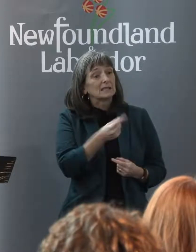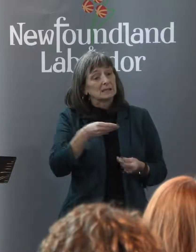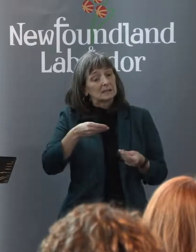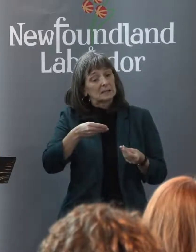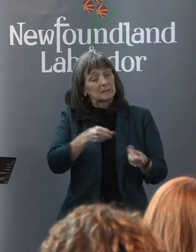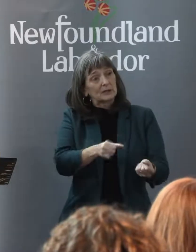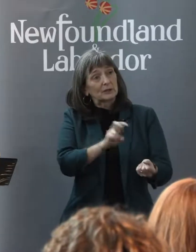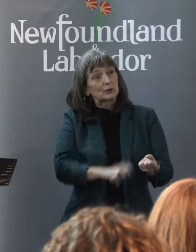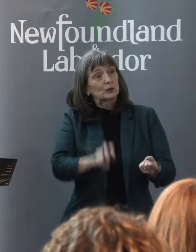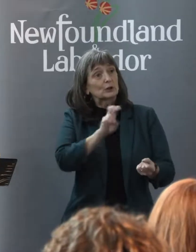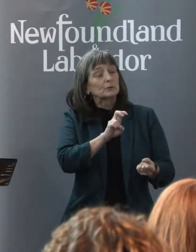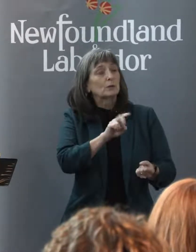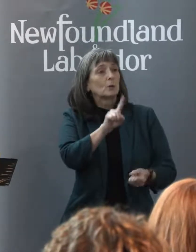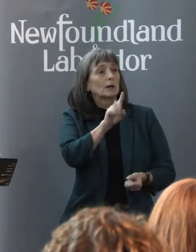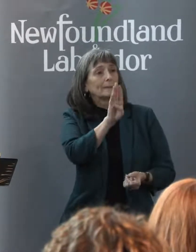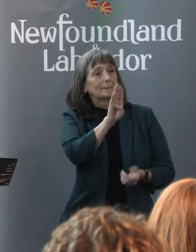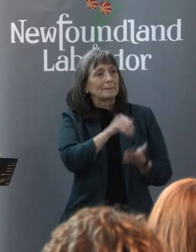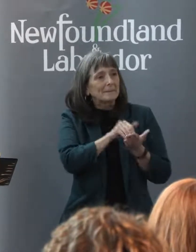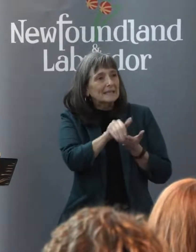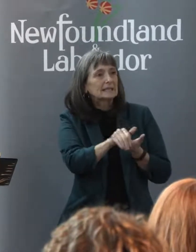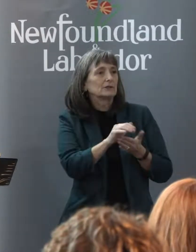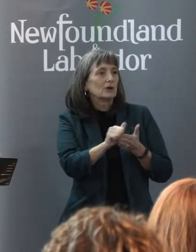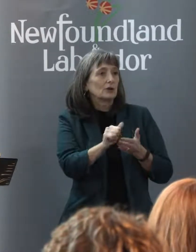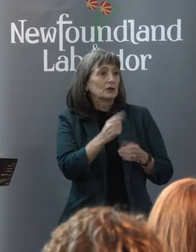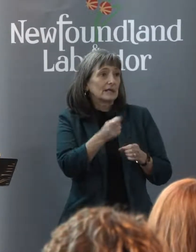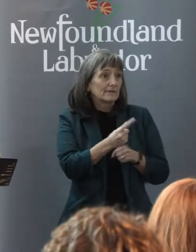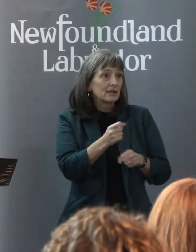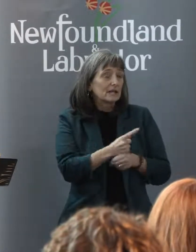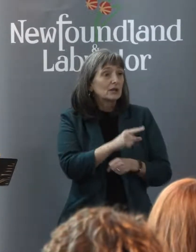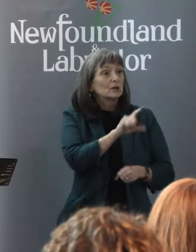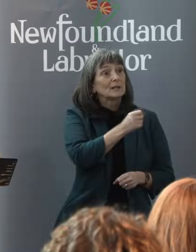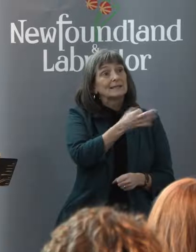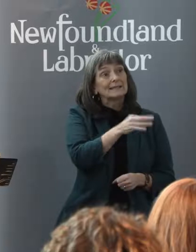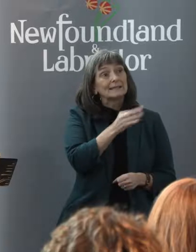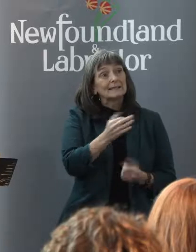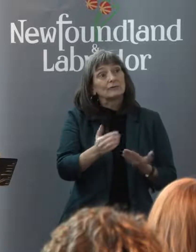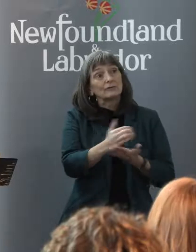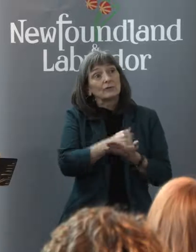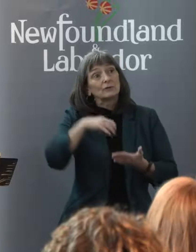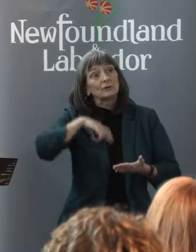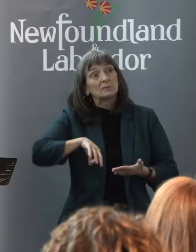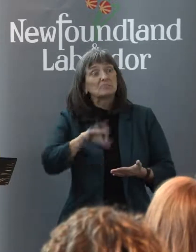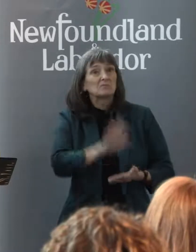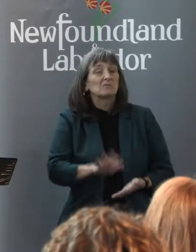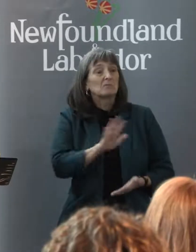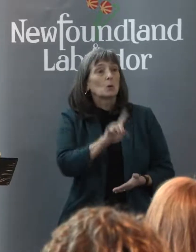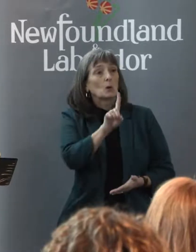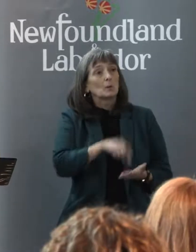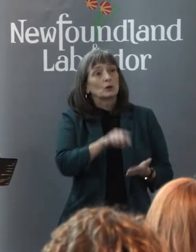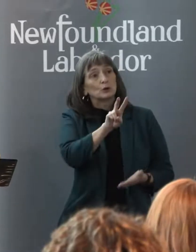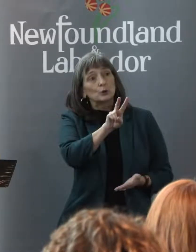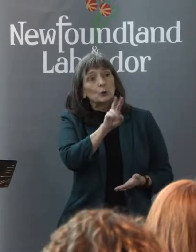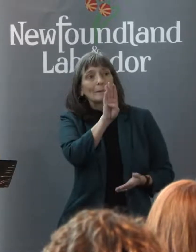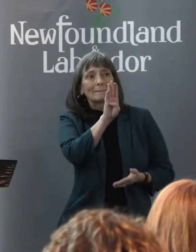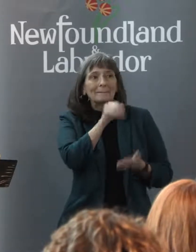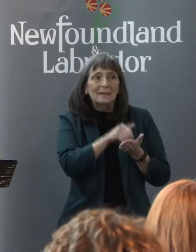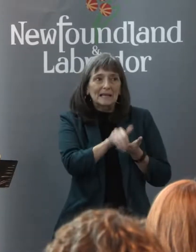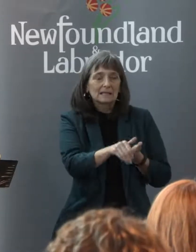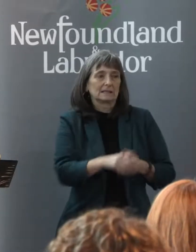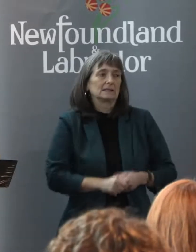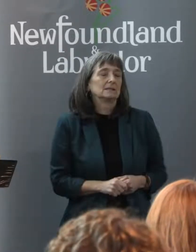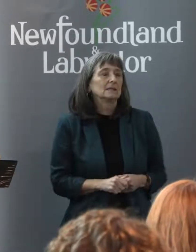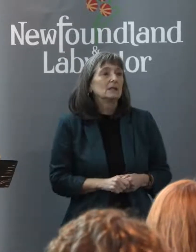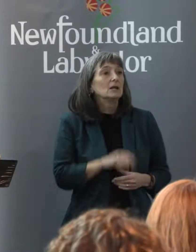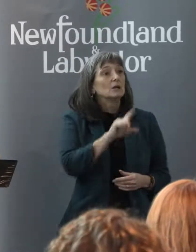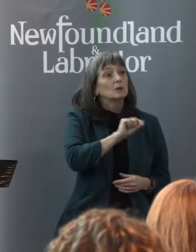reached $1 billion per year, and in 2019, revenues were estimated at $1.2 billion. Although